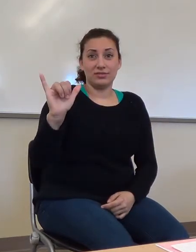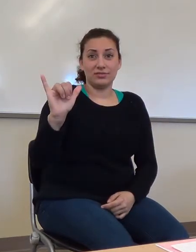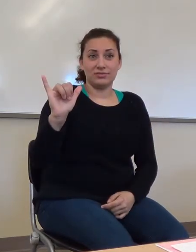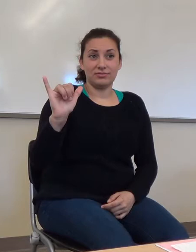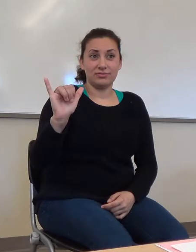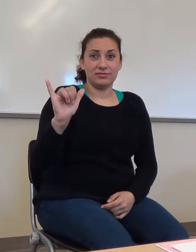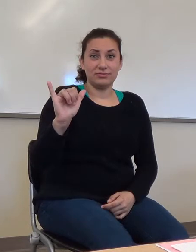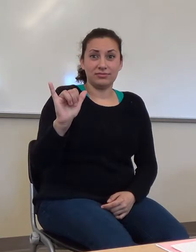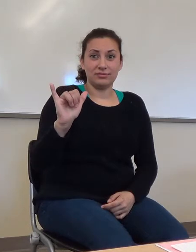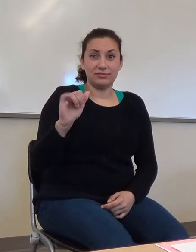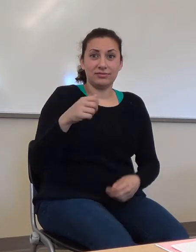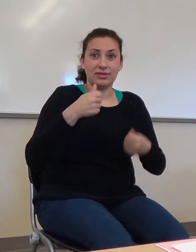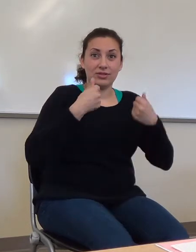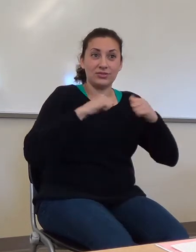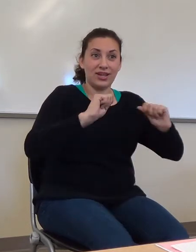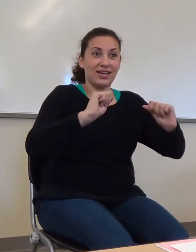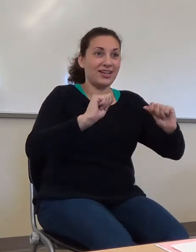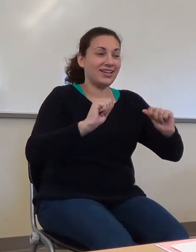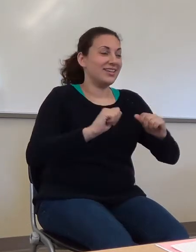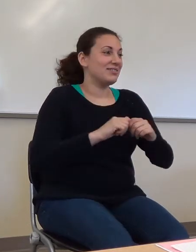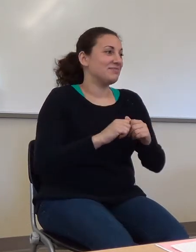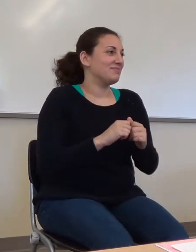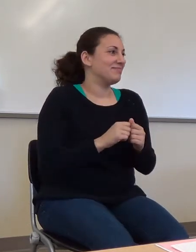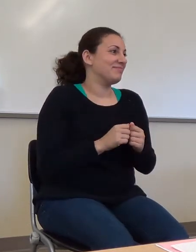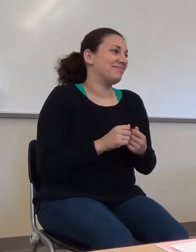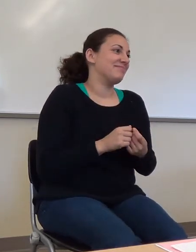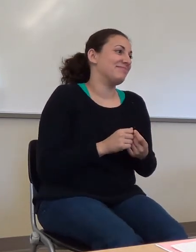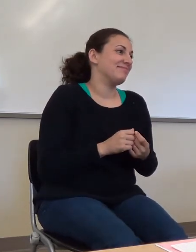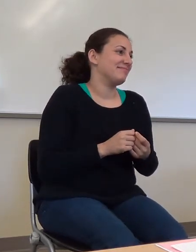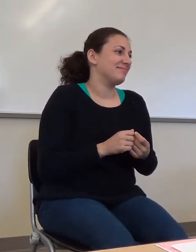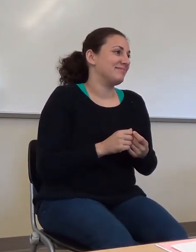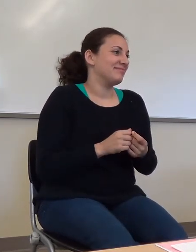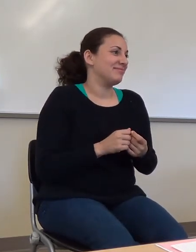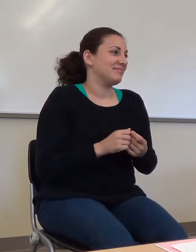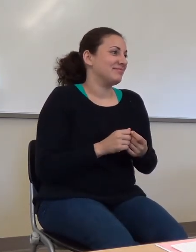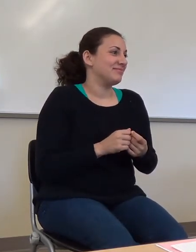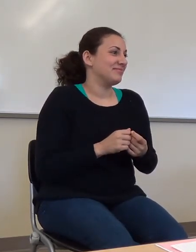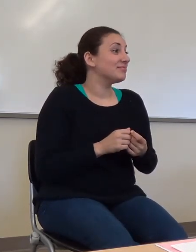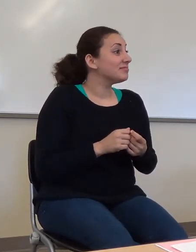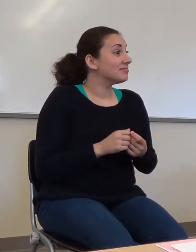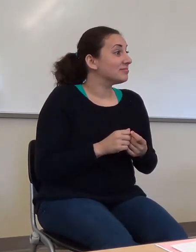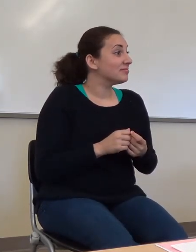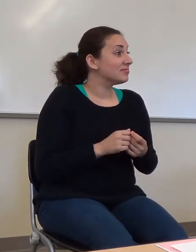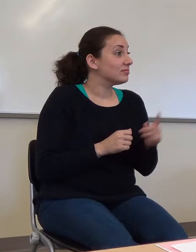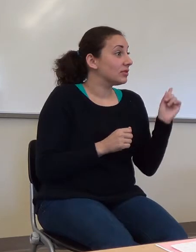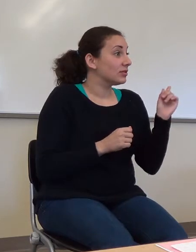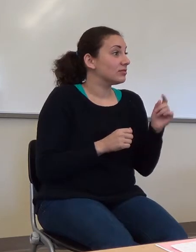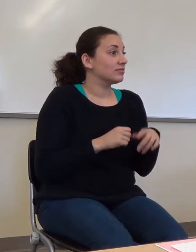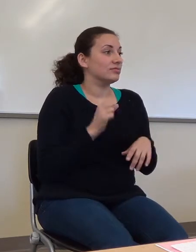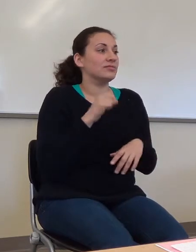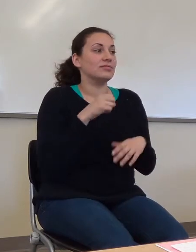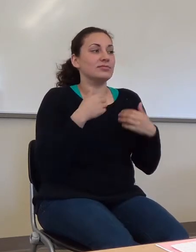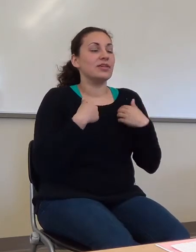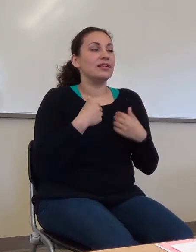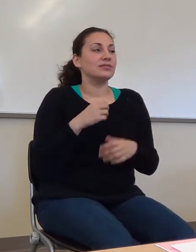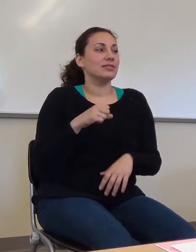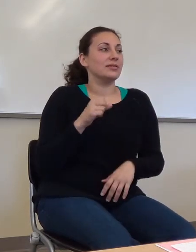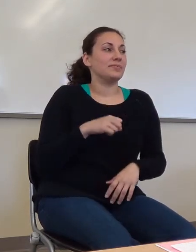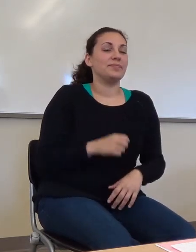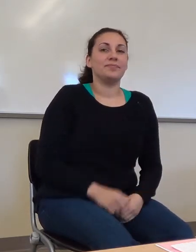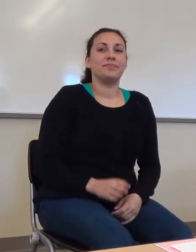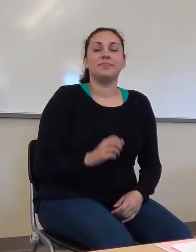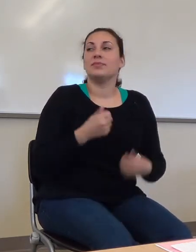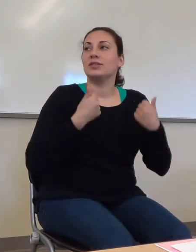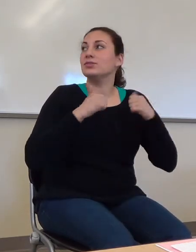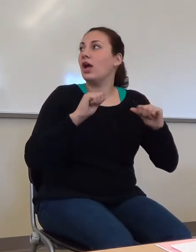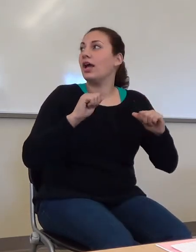this person did an amazingly good job of doing that in just 2 sentences. That was the other thing.